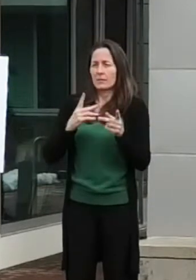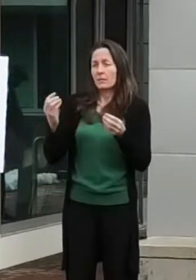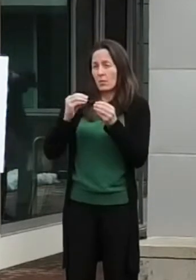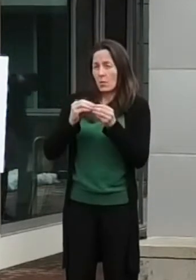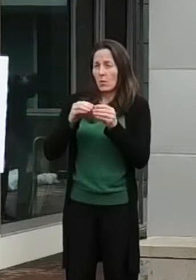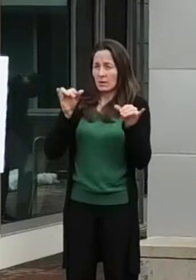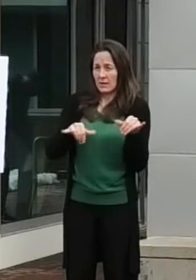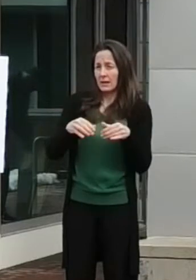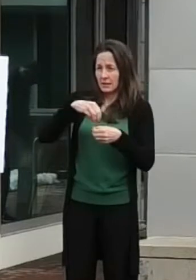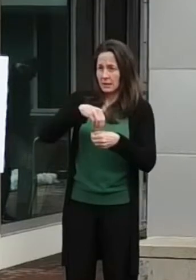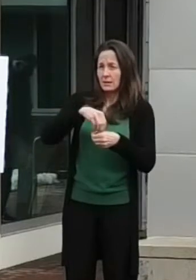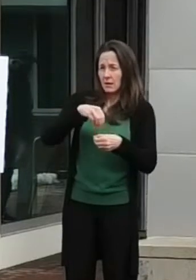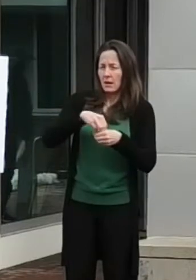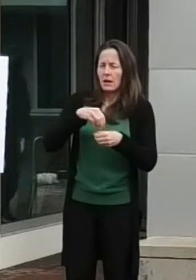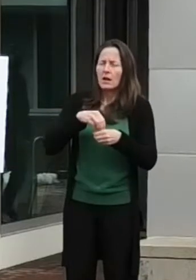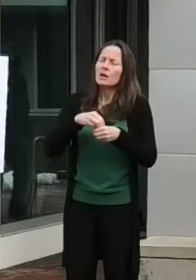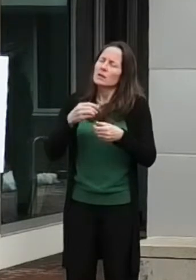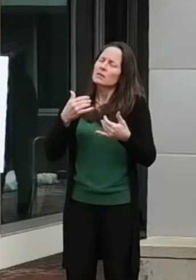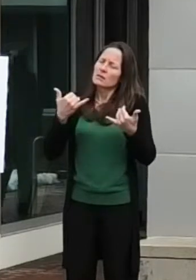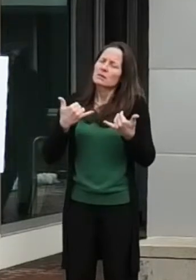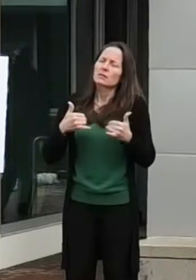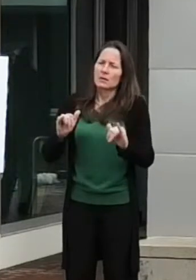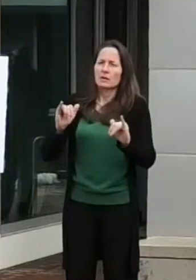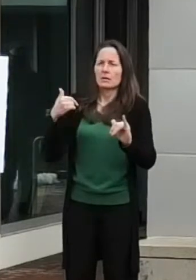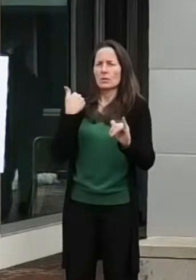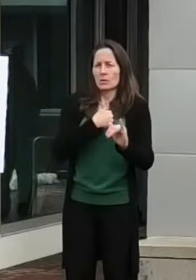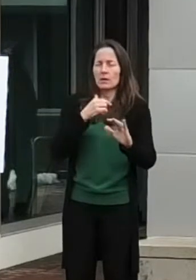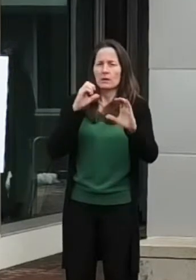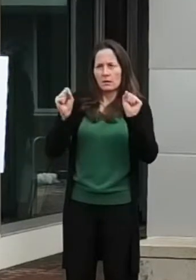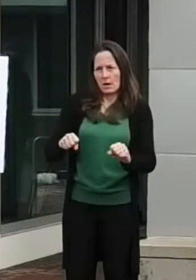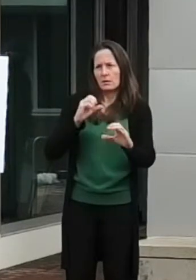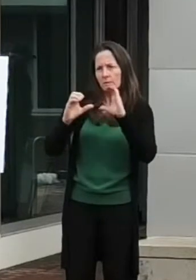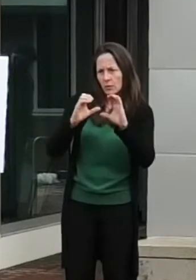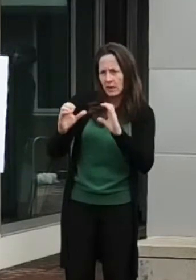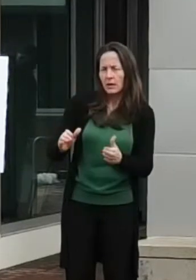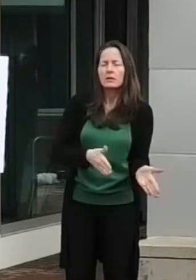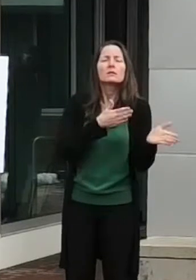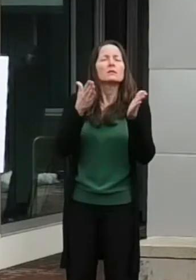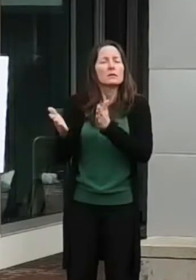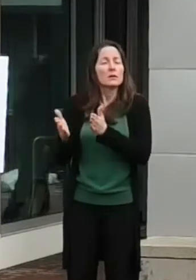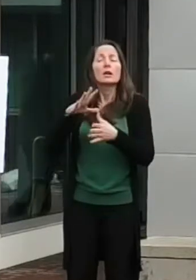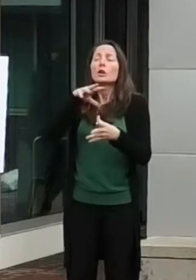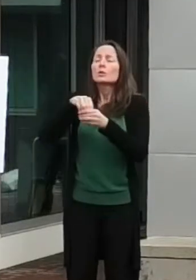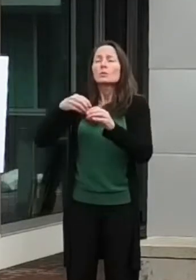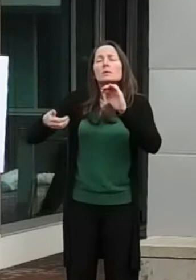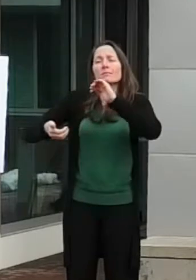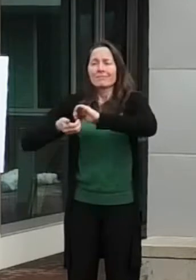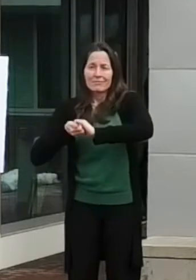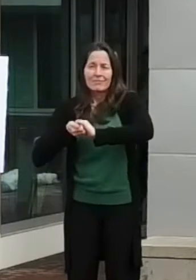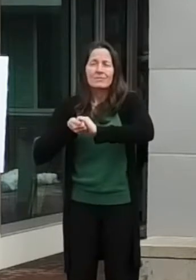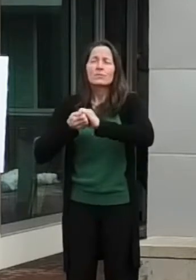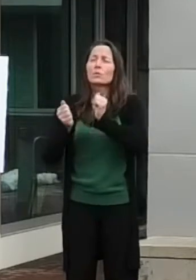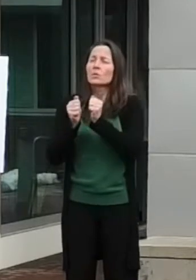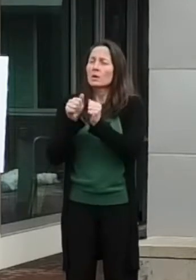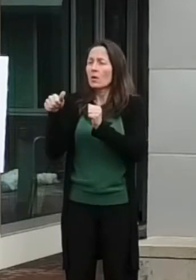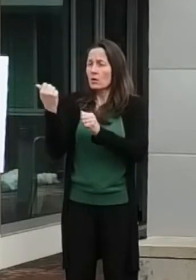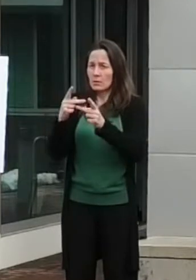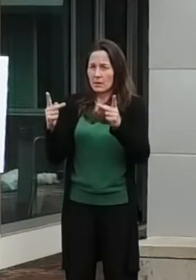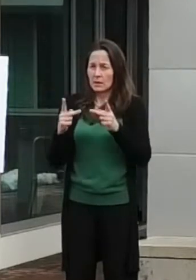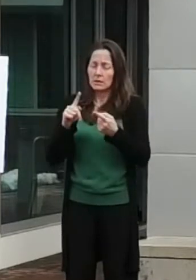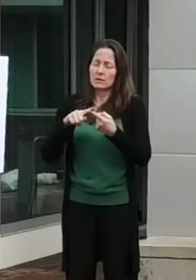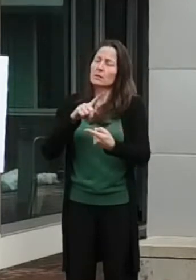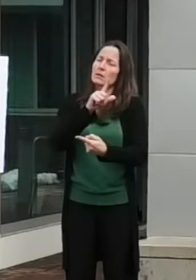Creation of the StayCOVIDSafe Alliance with county stakeholders and entities like our libraries, hospital,